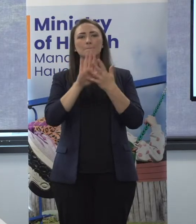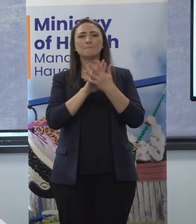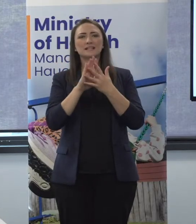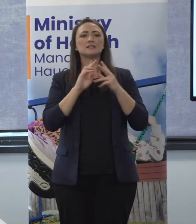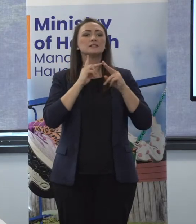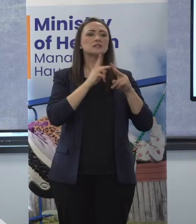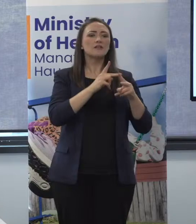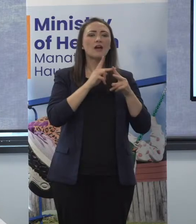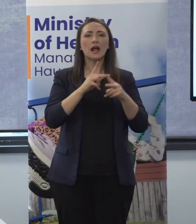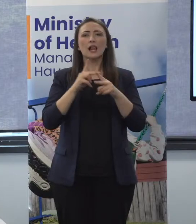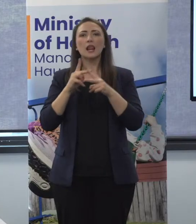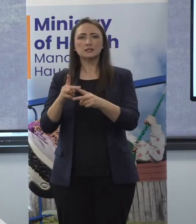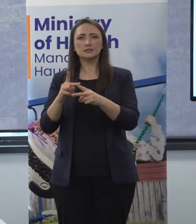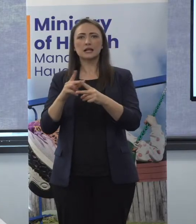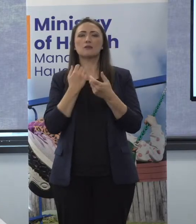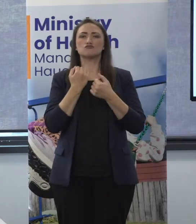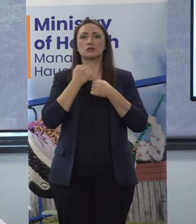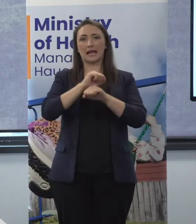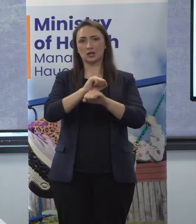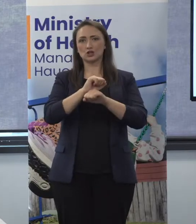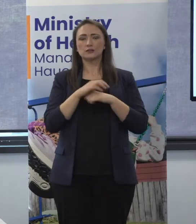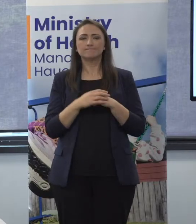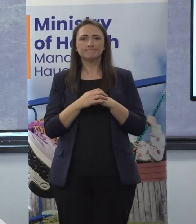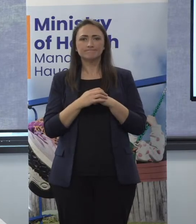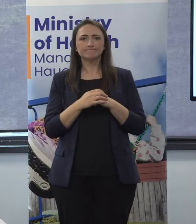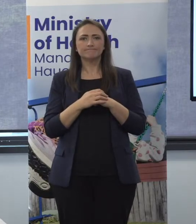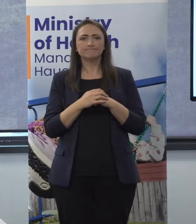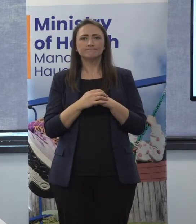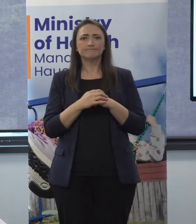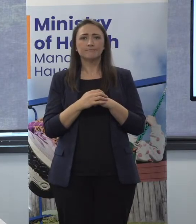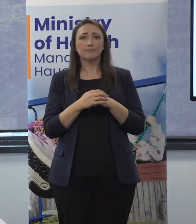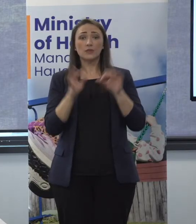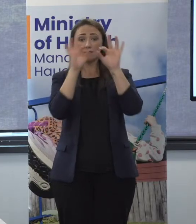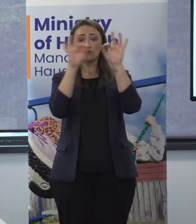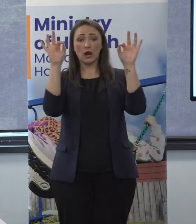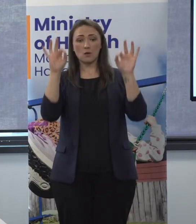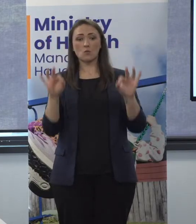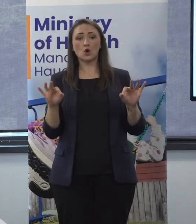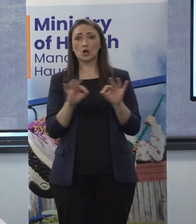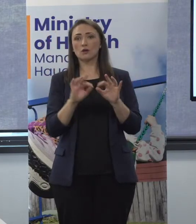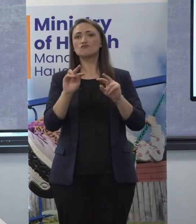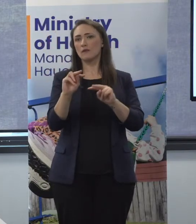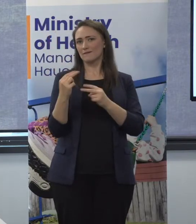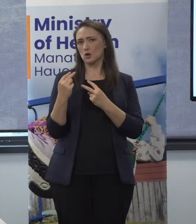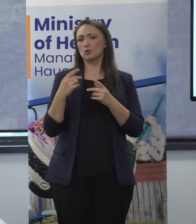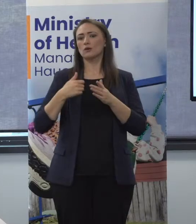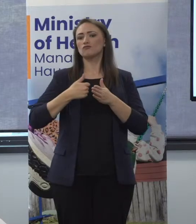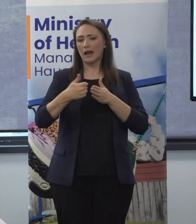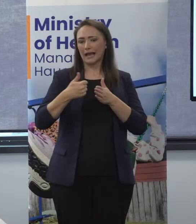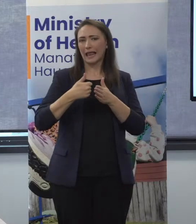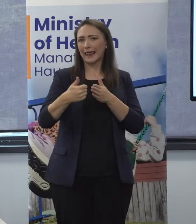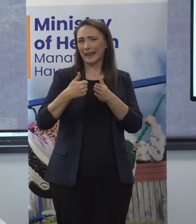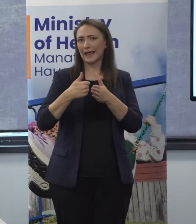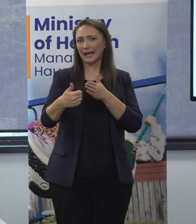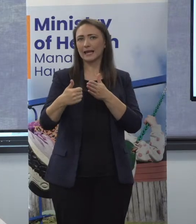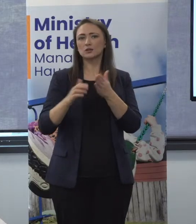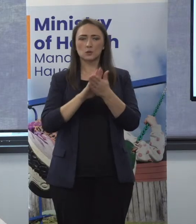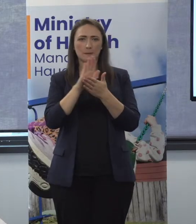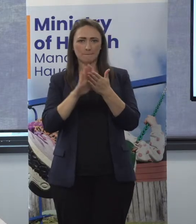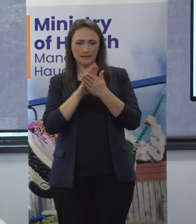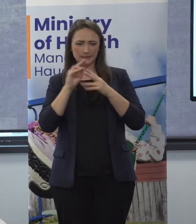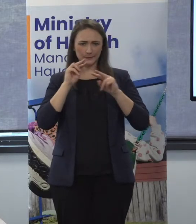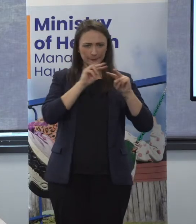the protection framework are reviewed regularly by our public health and science colleagues, who take a look around